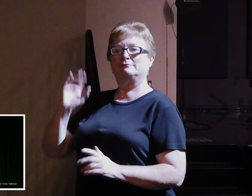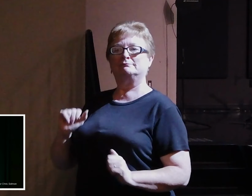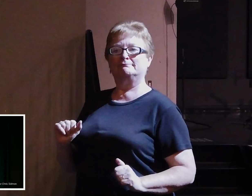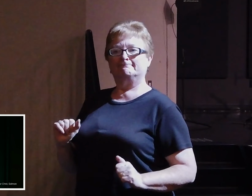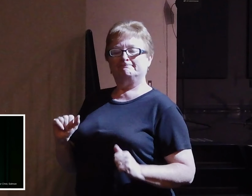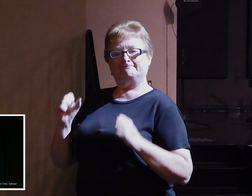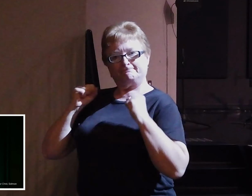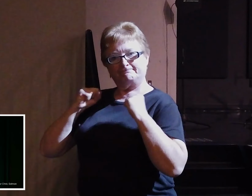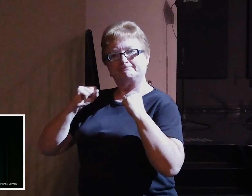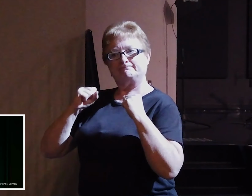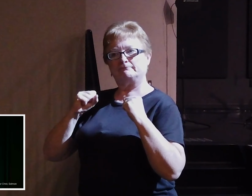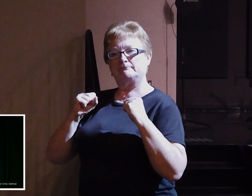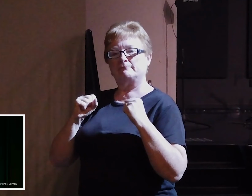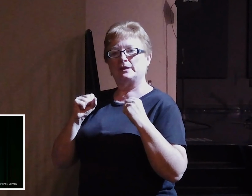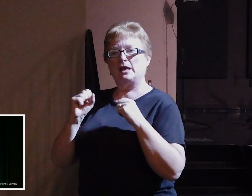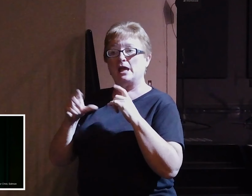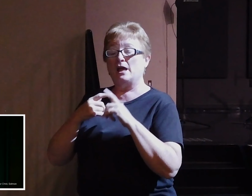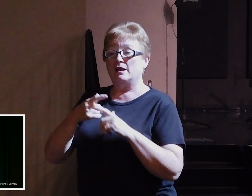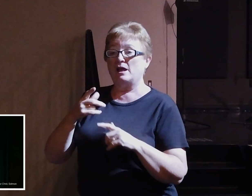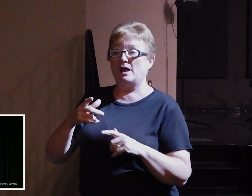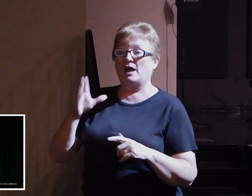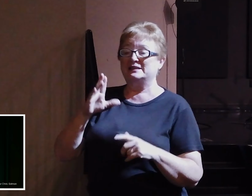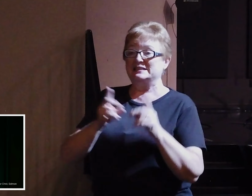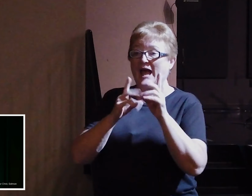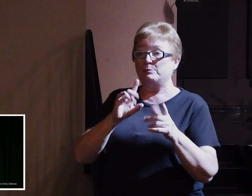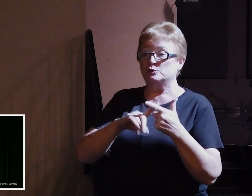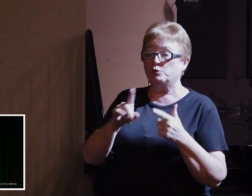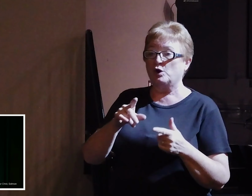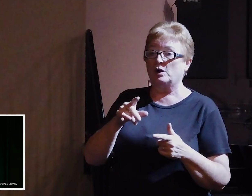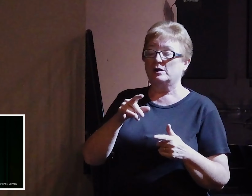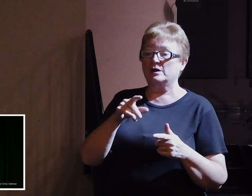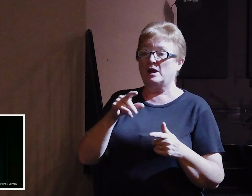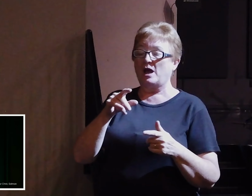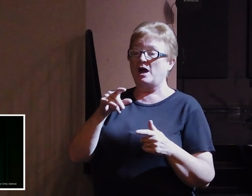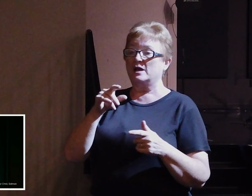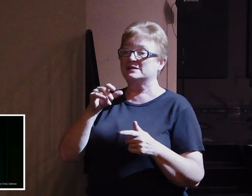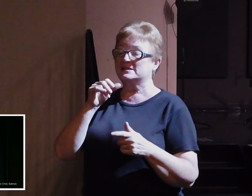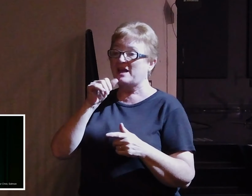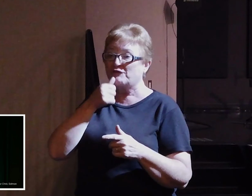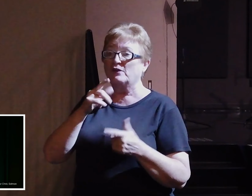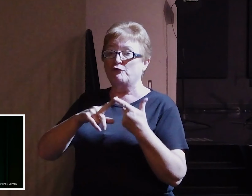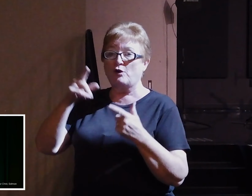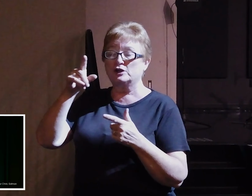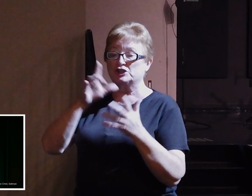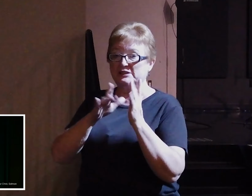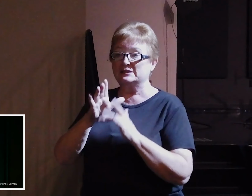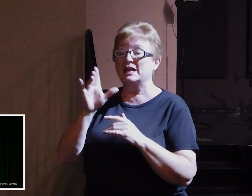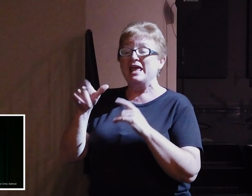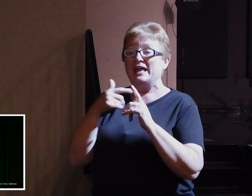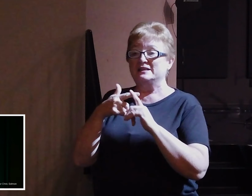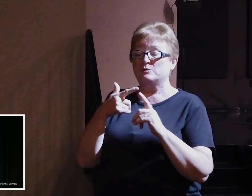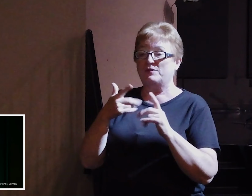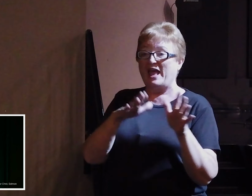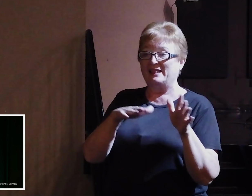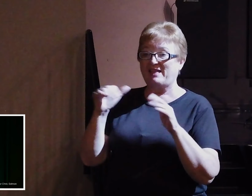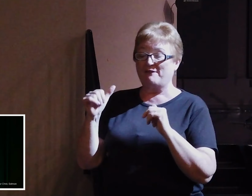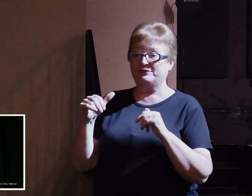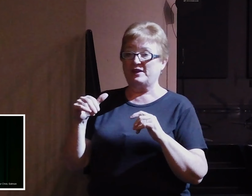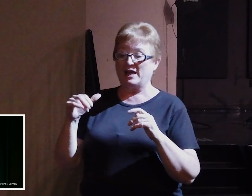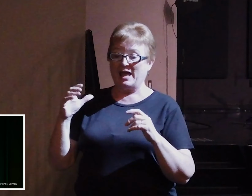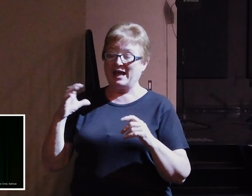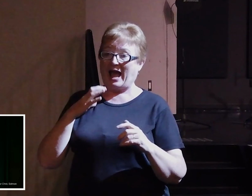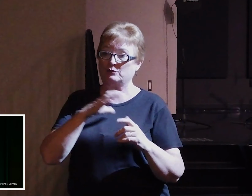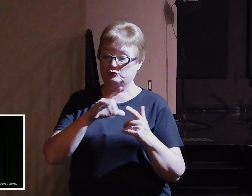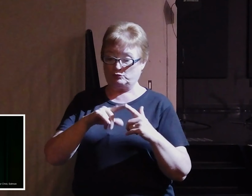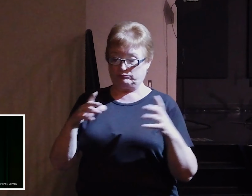verse 41, the disciples were persecuted. And in verse 41, it says this, when they left the presence of the council, they were rejoicing that